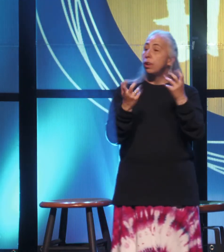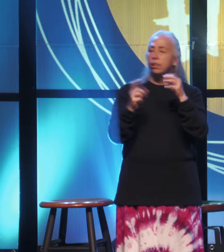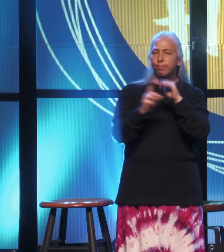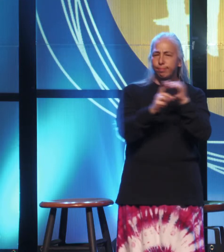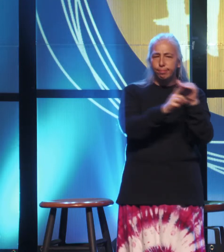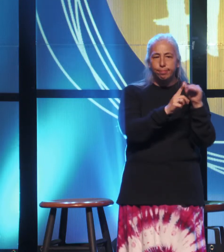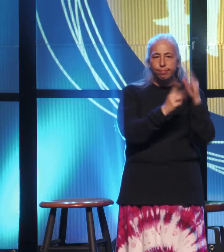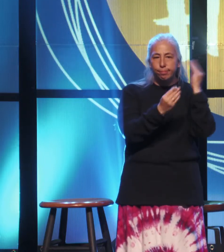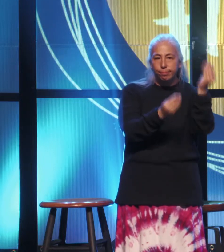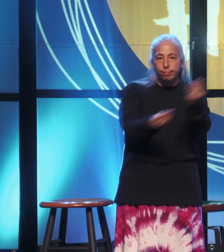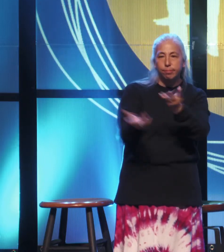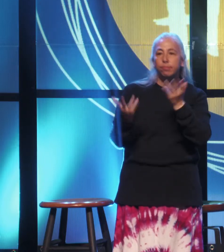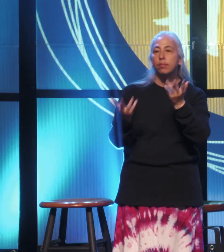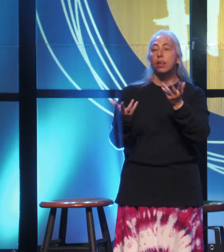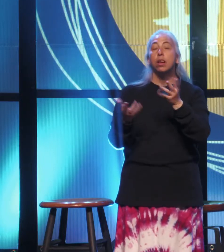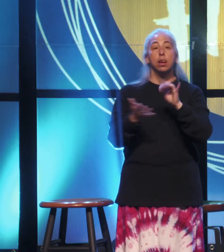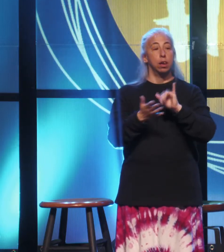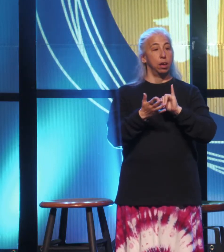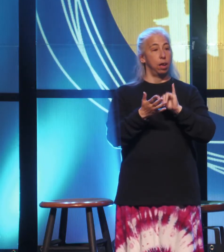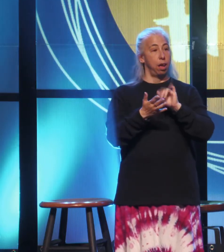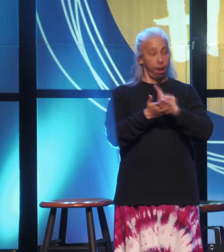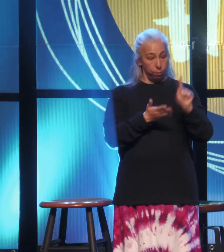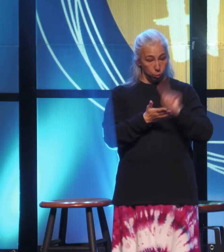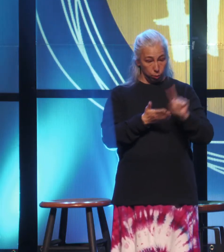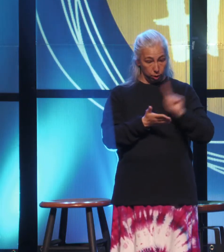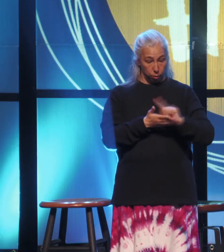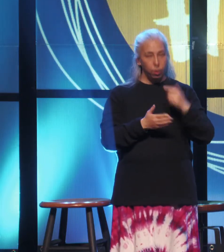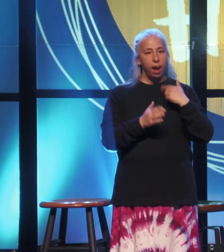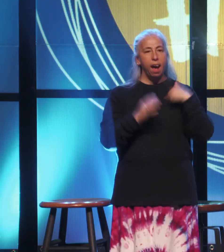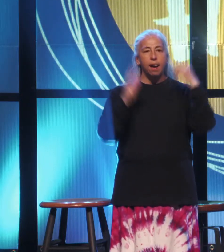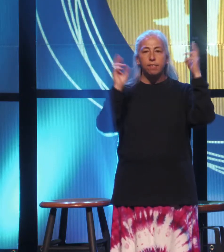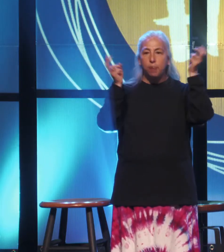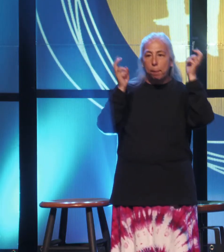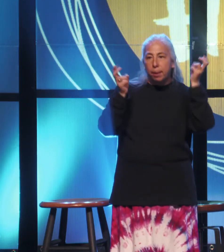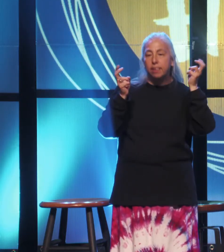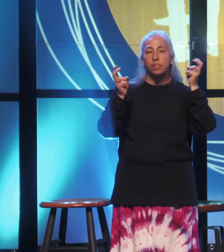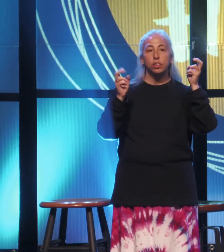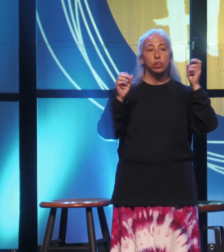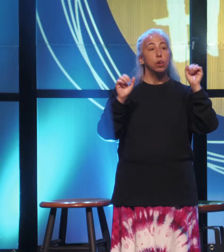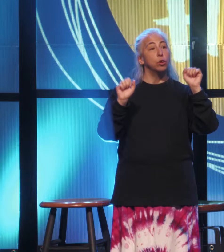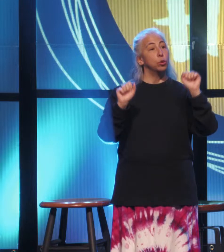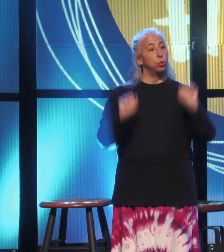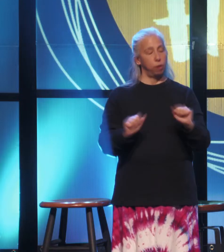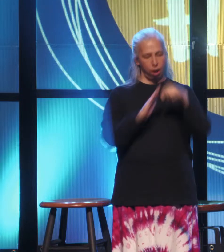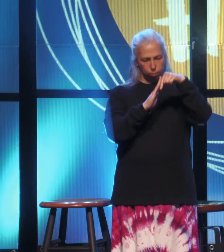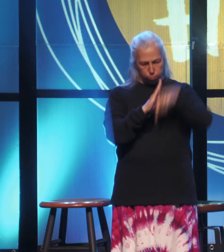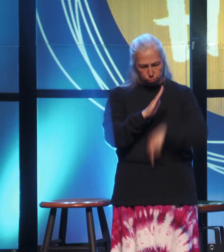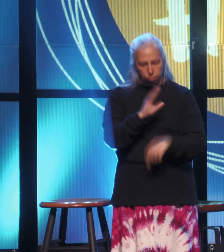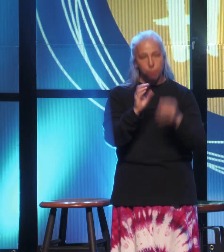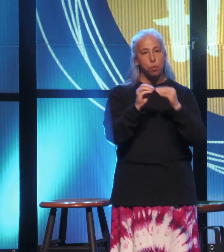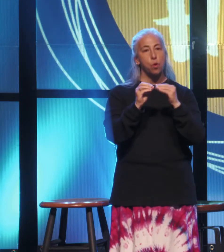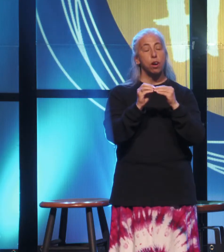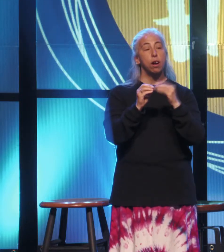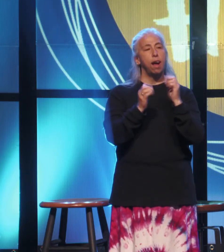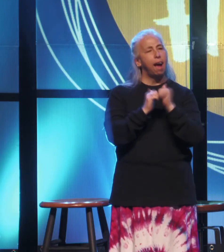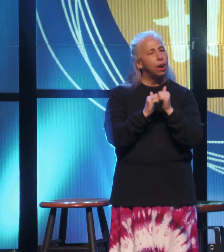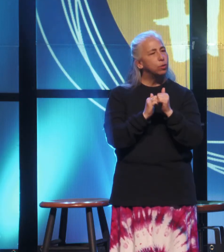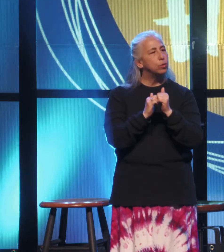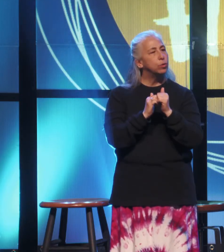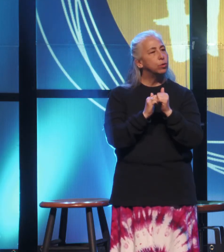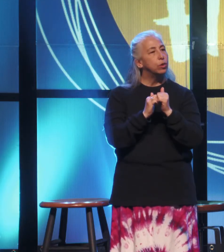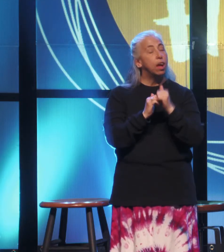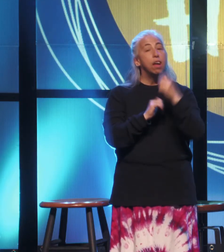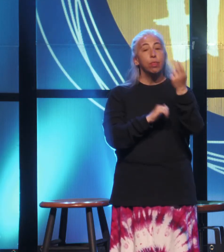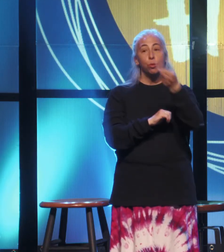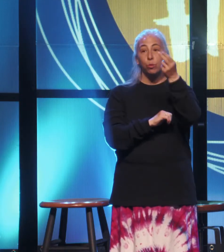dig deeper into these weekly topics from the series, you're invited to check out the ongoing Thursday conversation group. It's